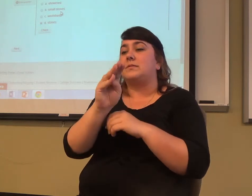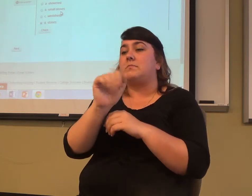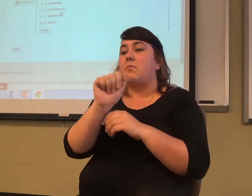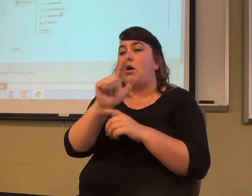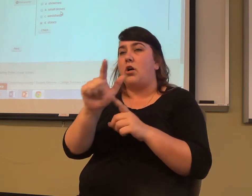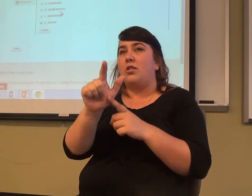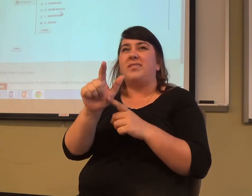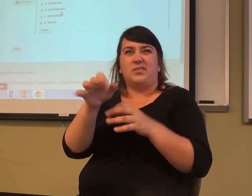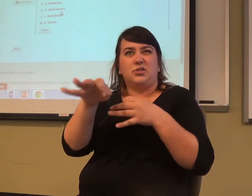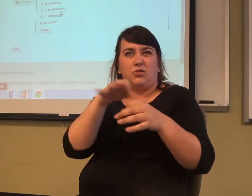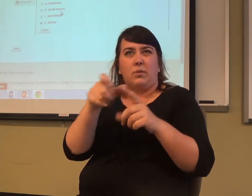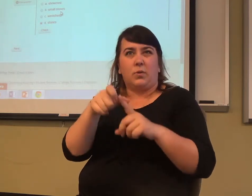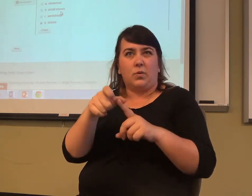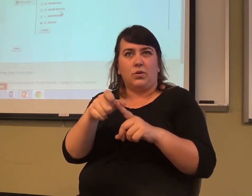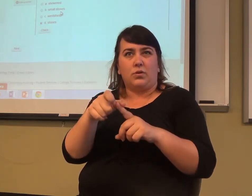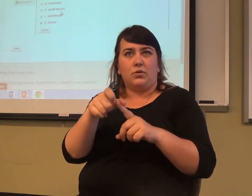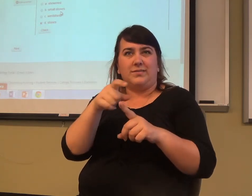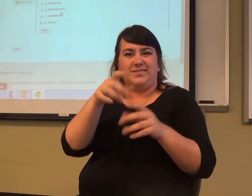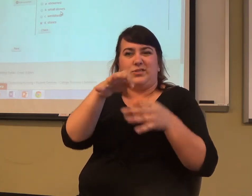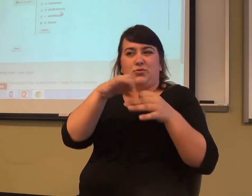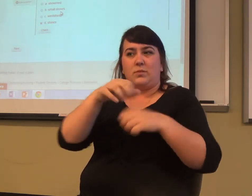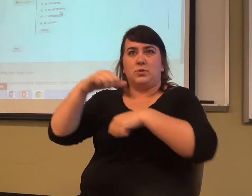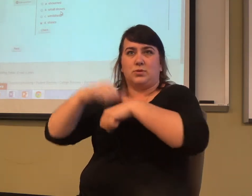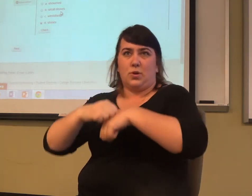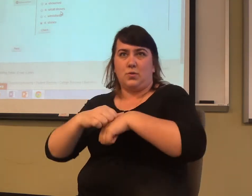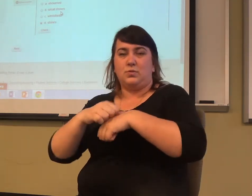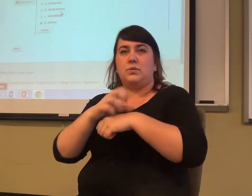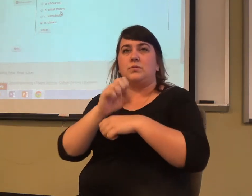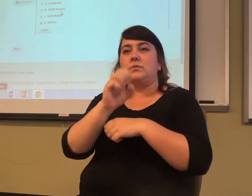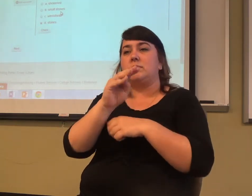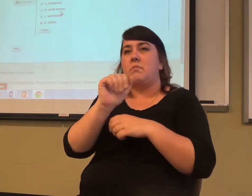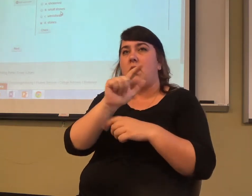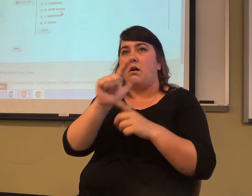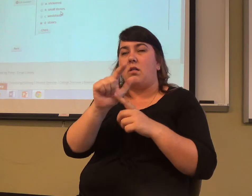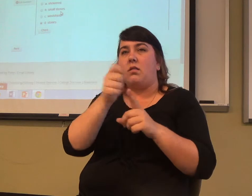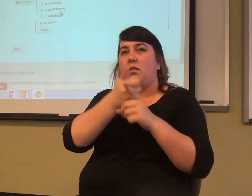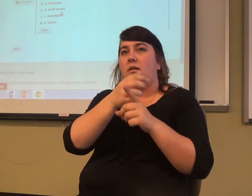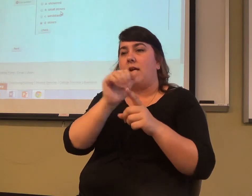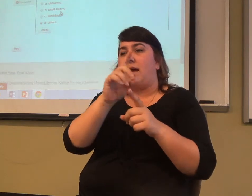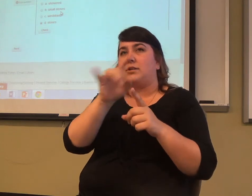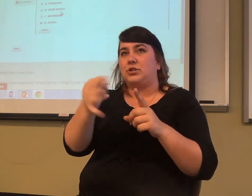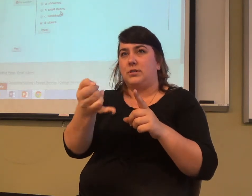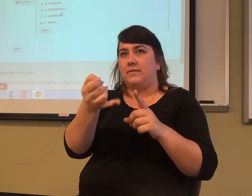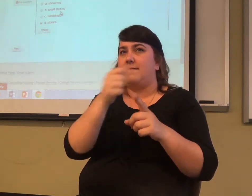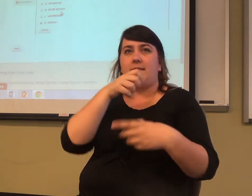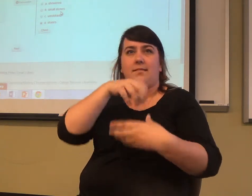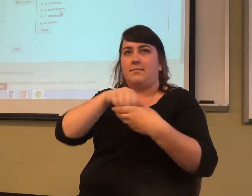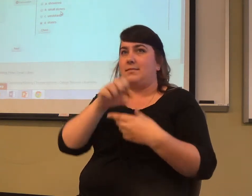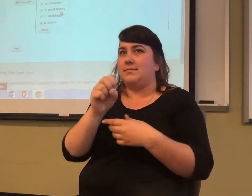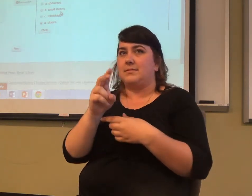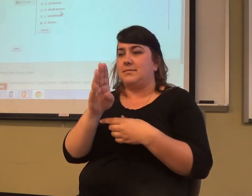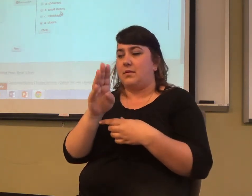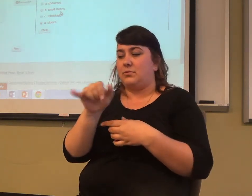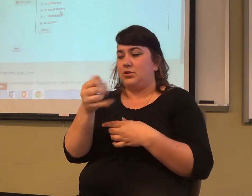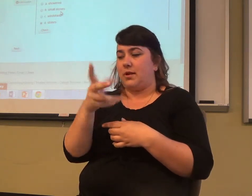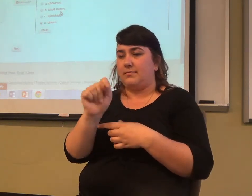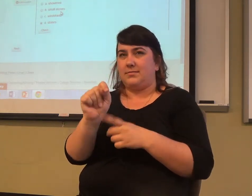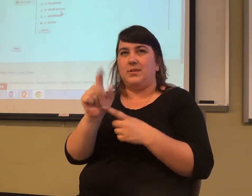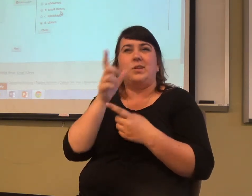right, describing the type of stone. So small is actually an adjective and not part of your subject. That's all stuff that you will learn in the handouts and videos before you